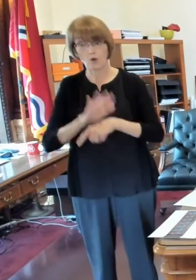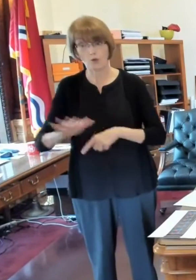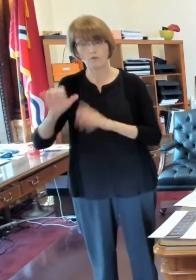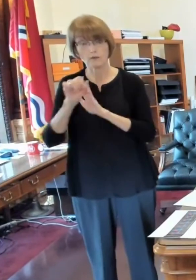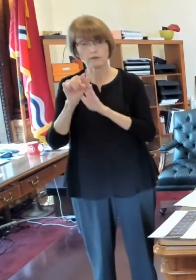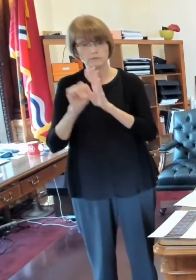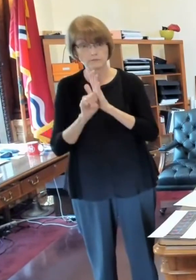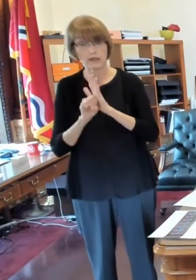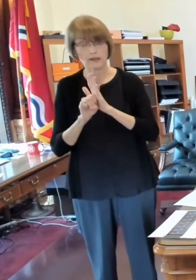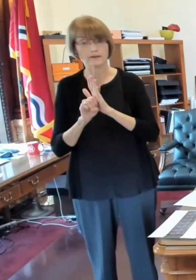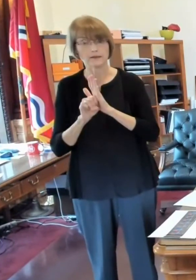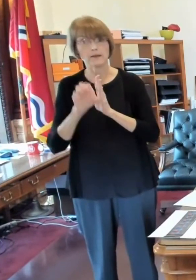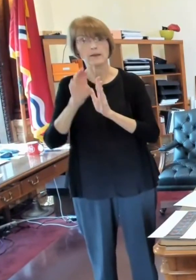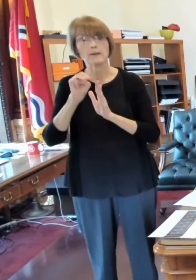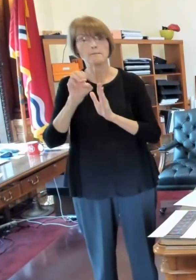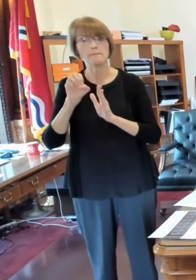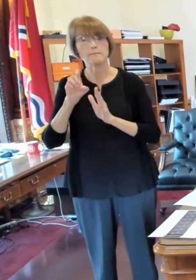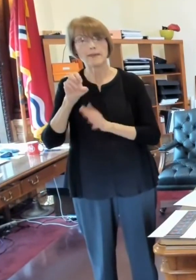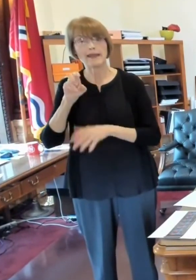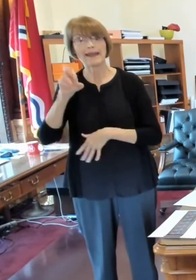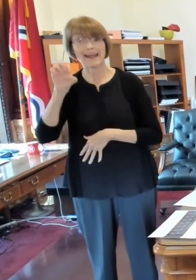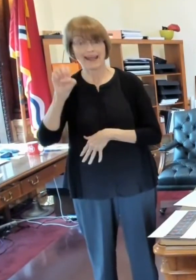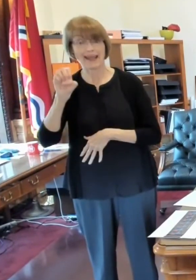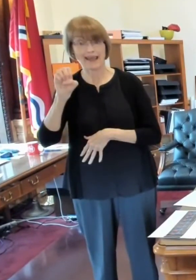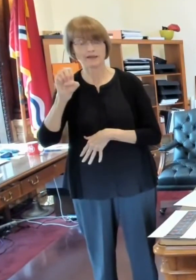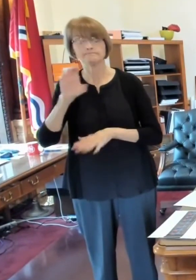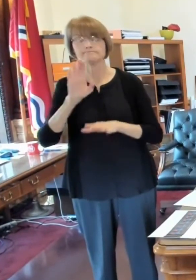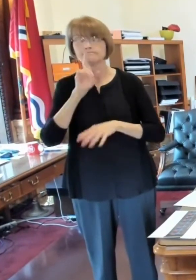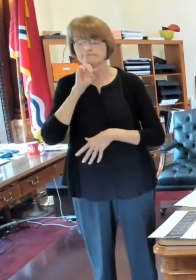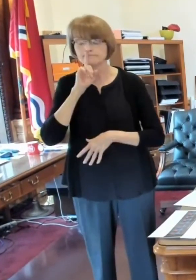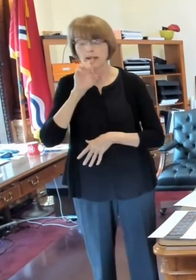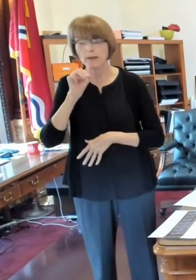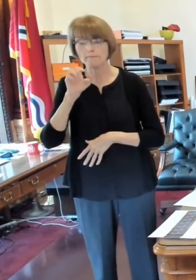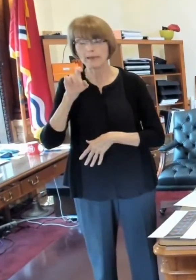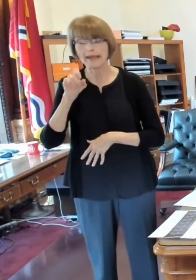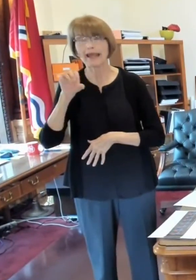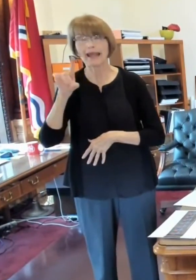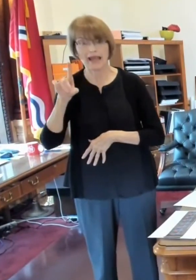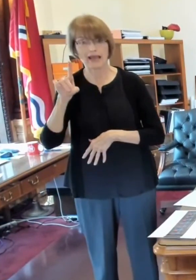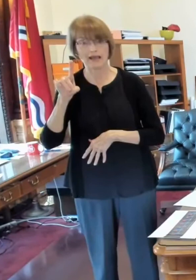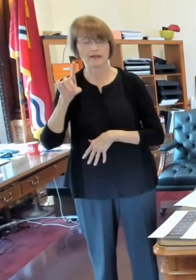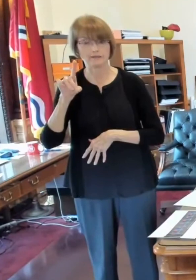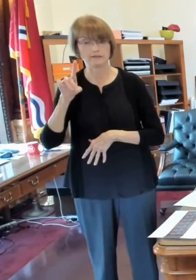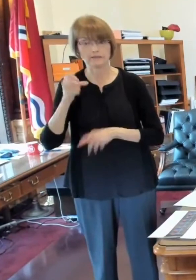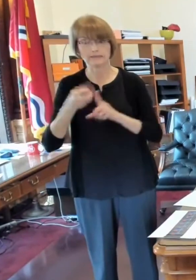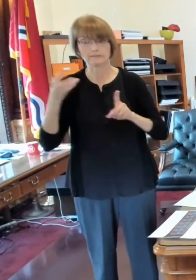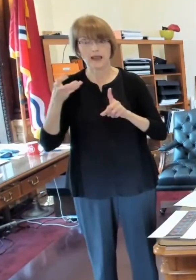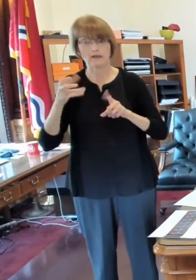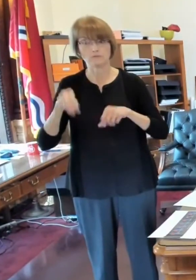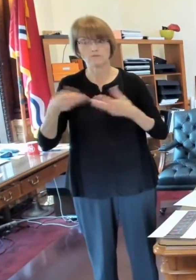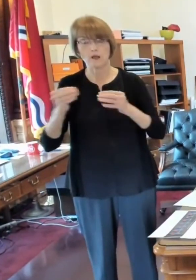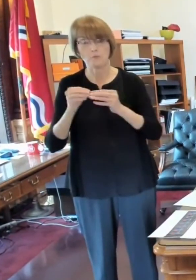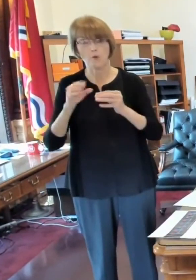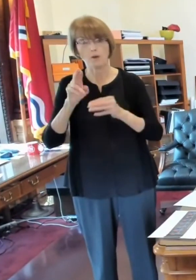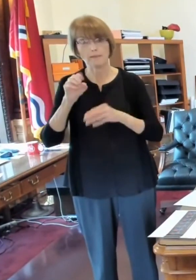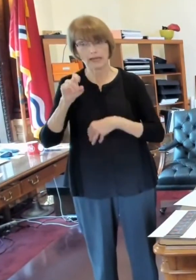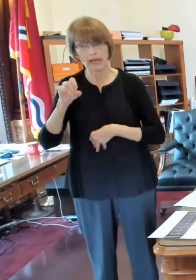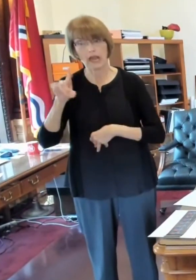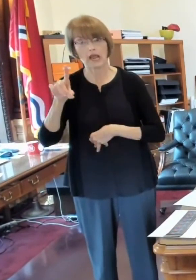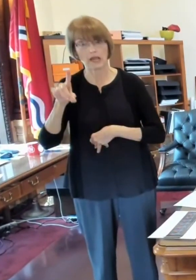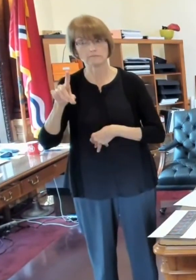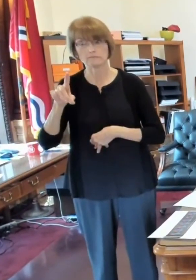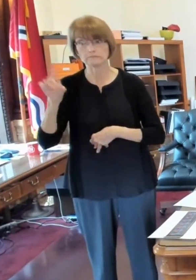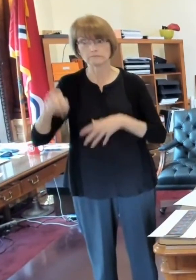the Medicare issue is on, the Medicaid issue is on the ballot, the expansion of Medicaid.